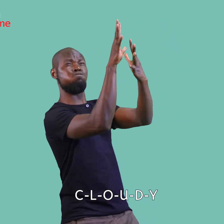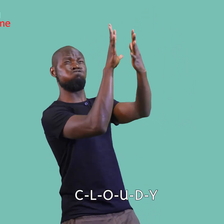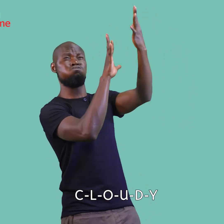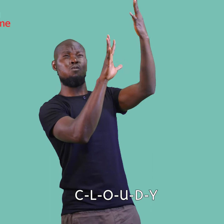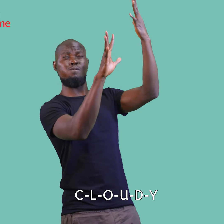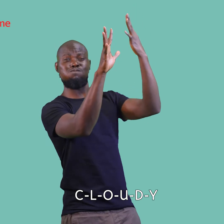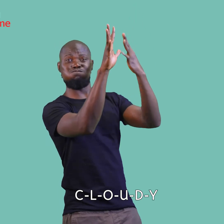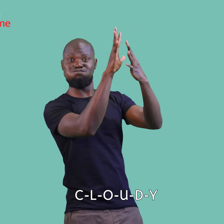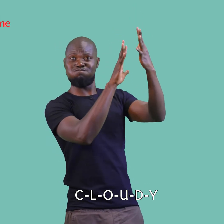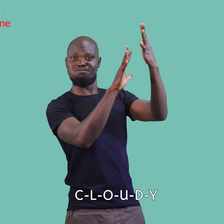Cloudy.